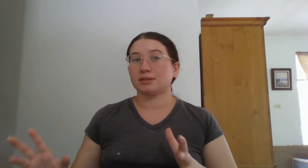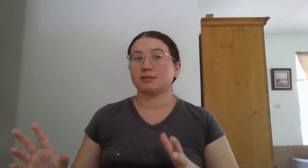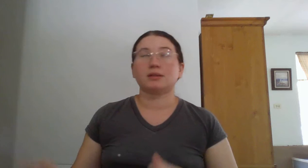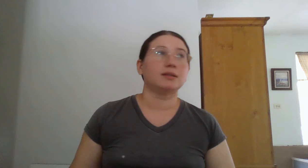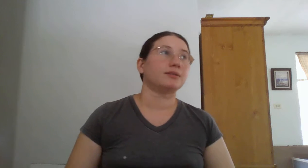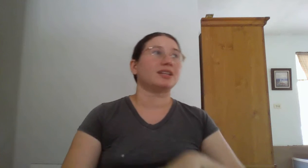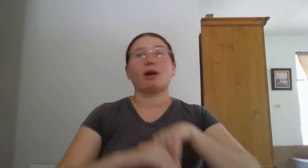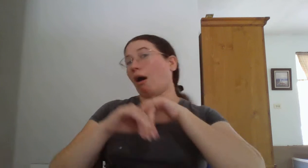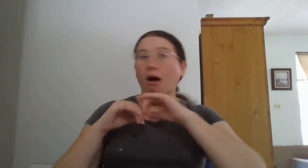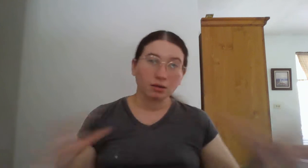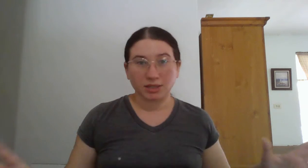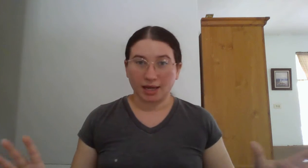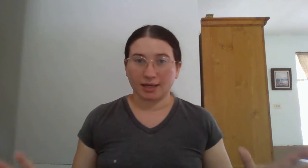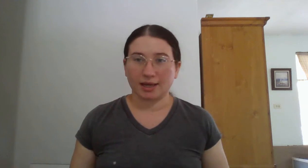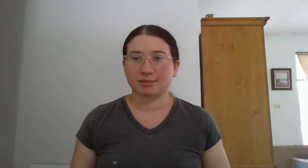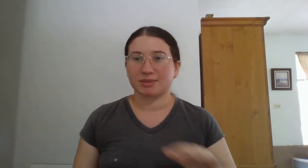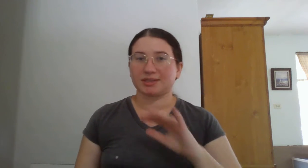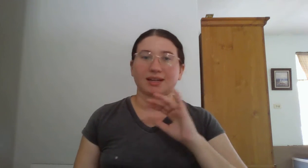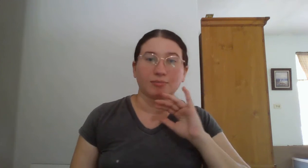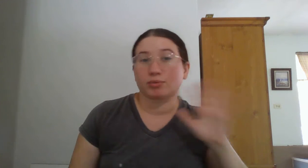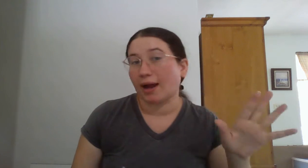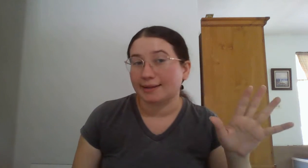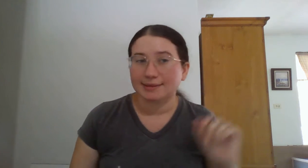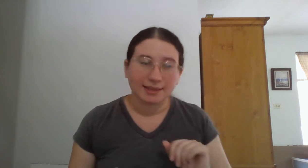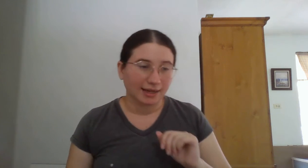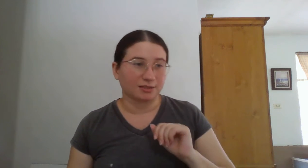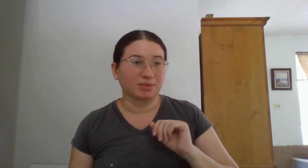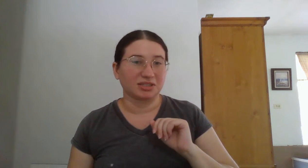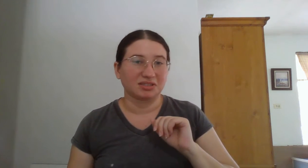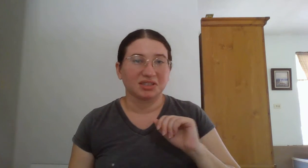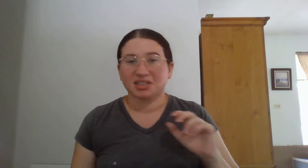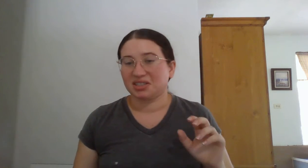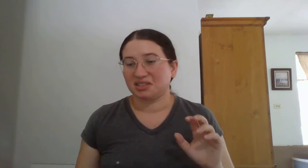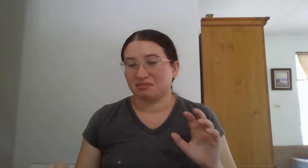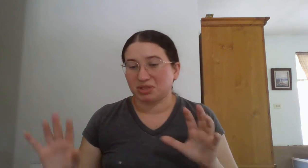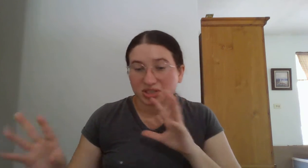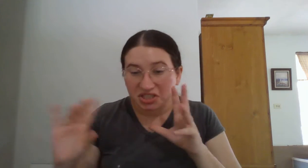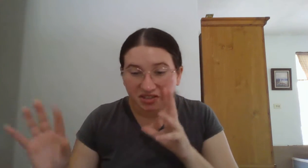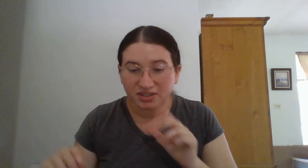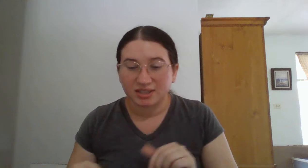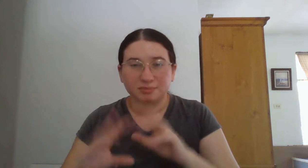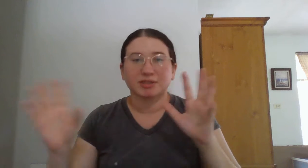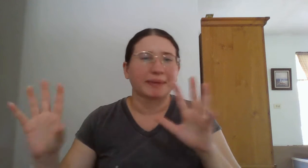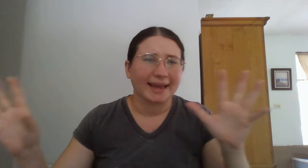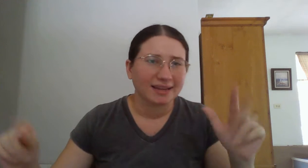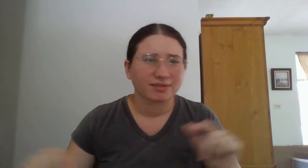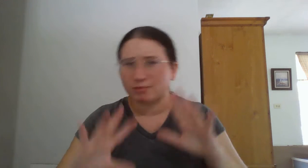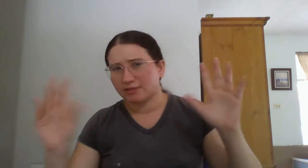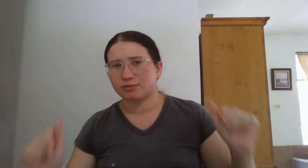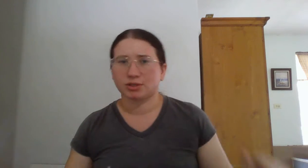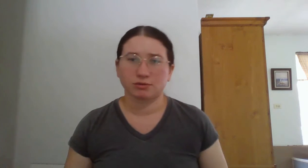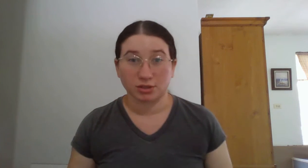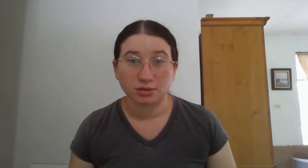girl, literally all day, has been a brat, has been, mischievous, misbehaving, whatever word you want to